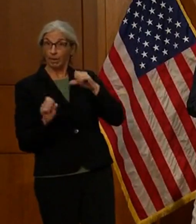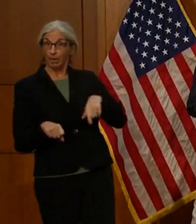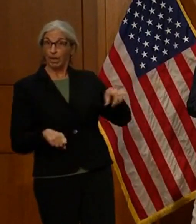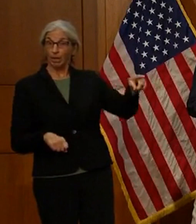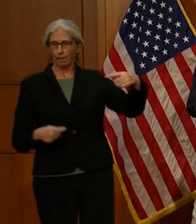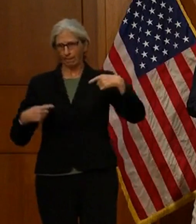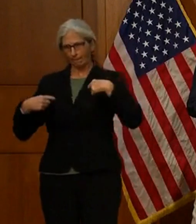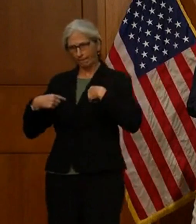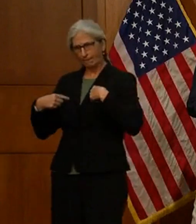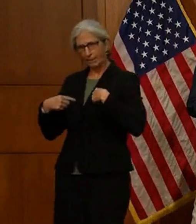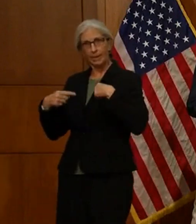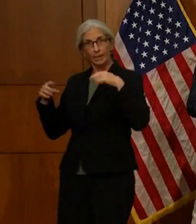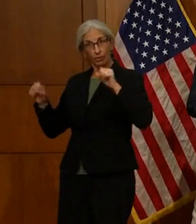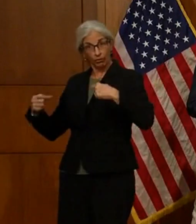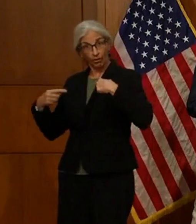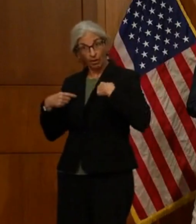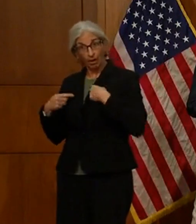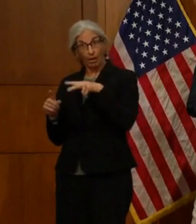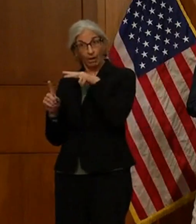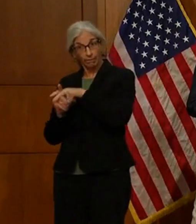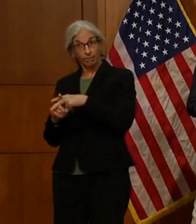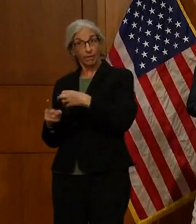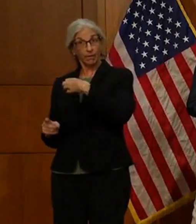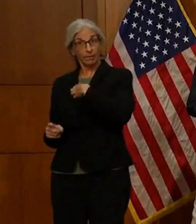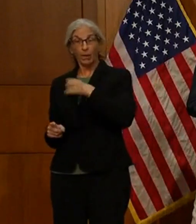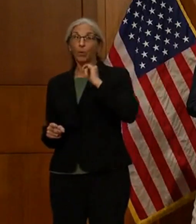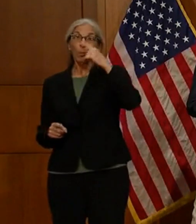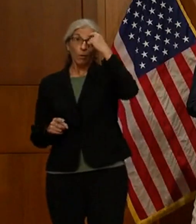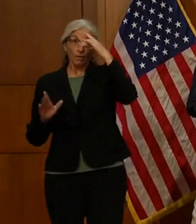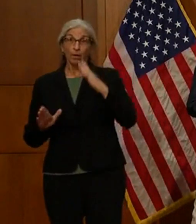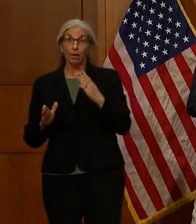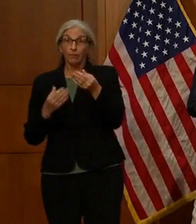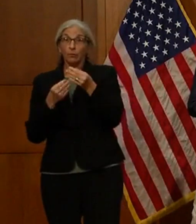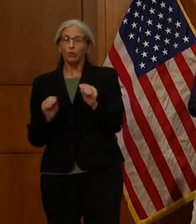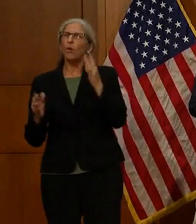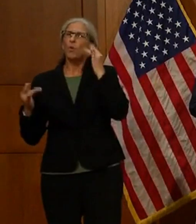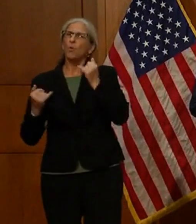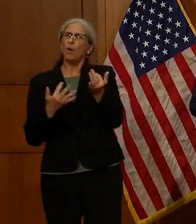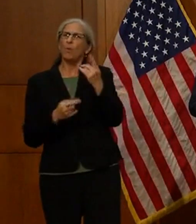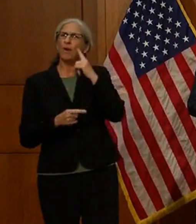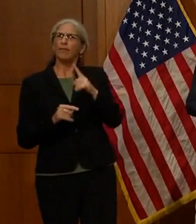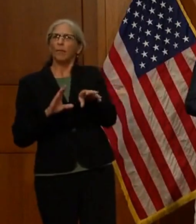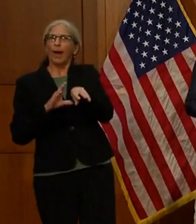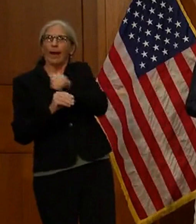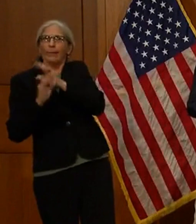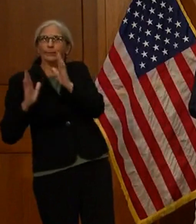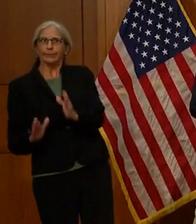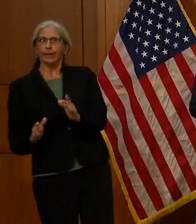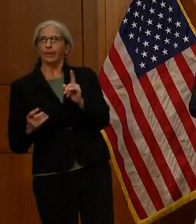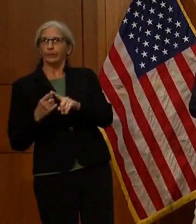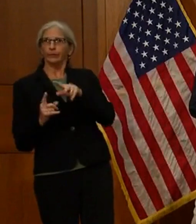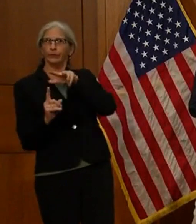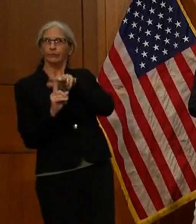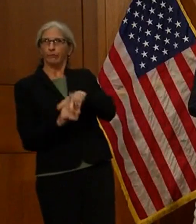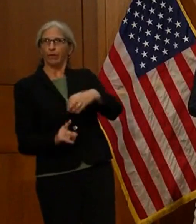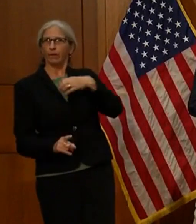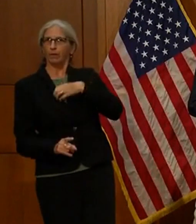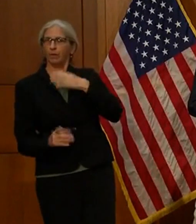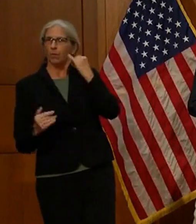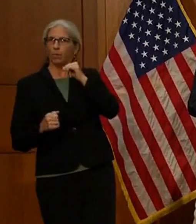Could I file a complaint on behalf of the Governor? The Governor's office file a complaint. So why wait for some outside group to file a complaint, not do it